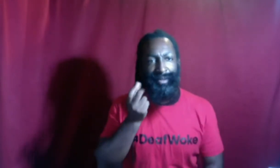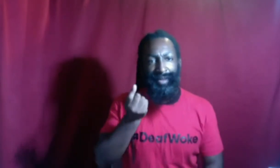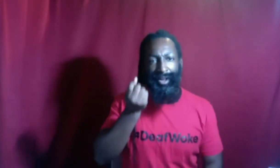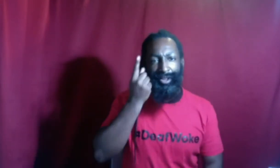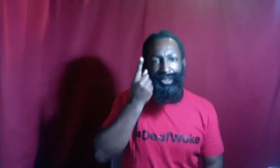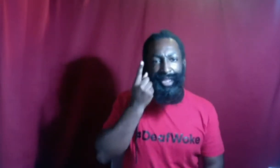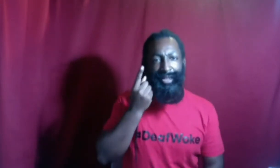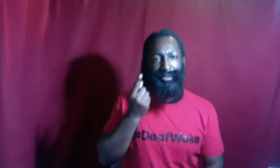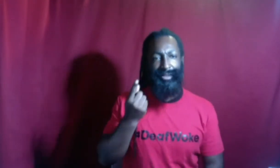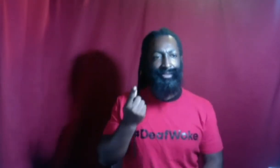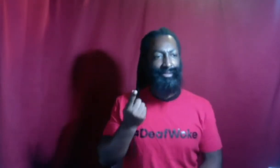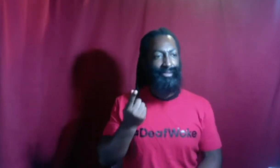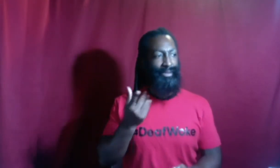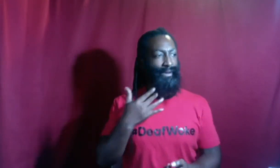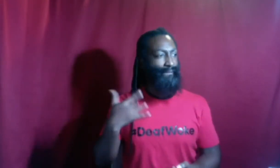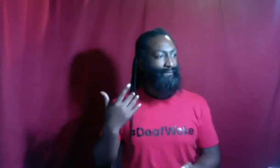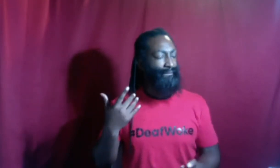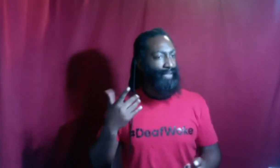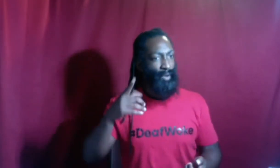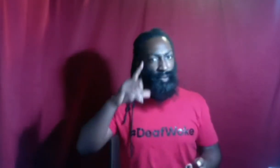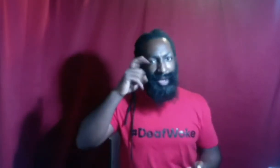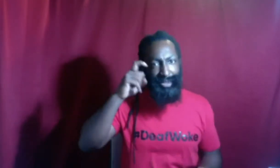then you don't get your full nutrition.